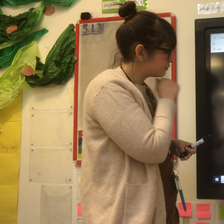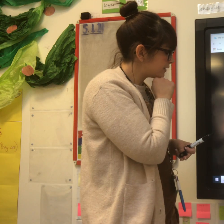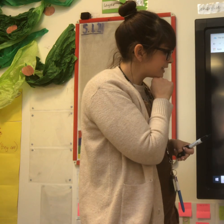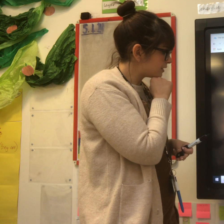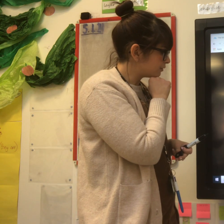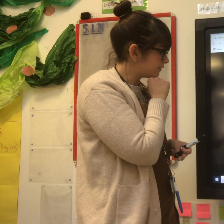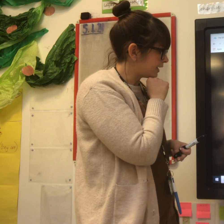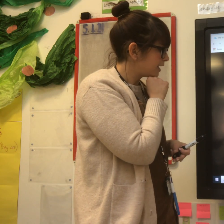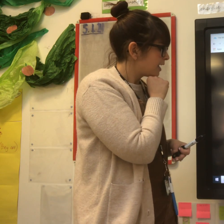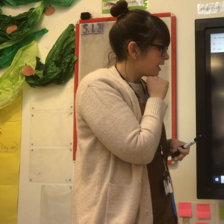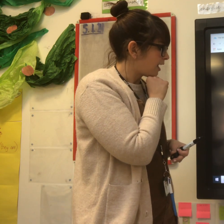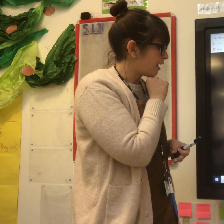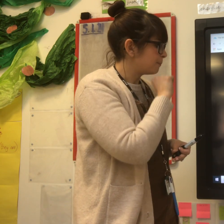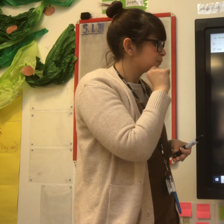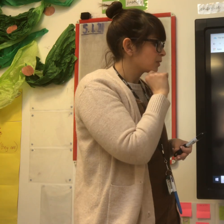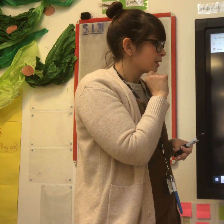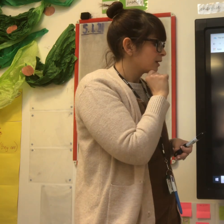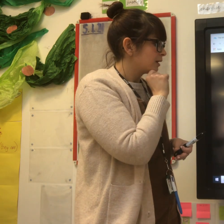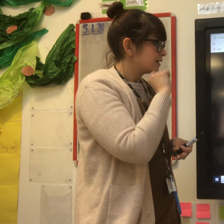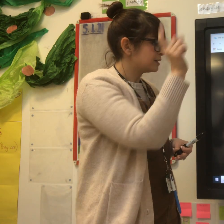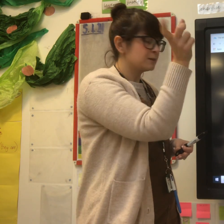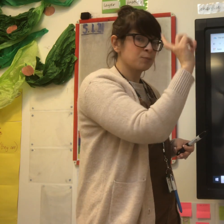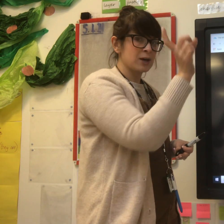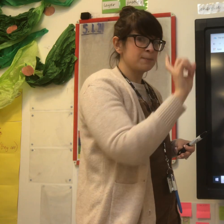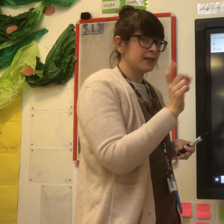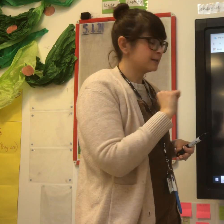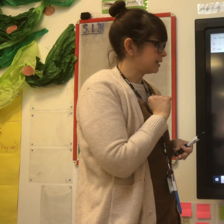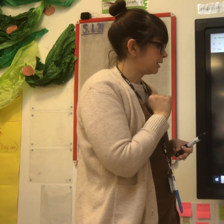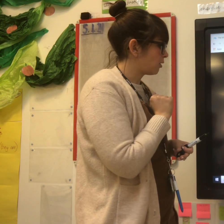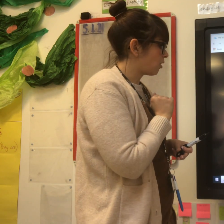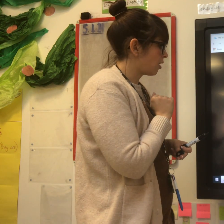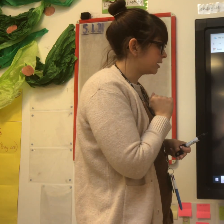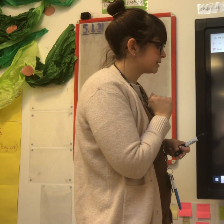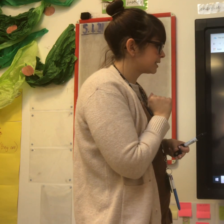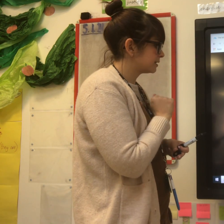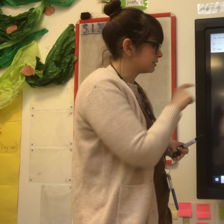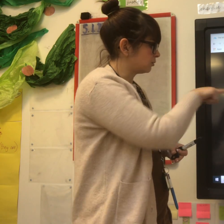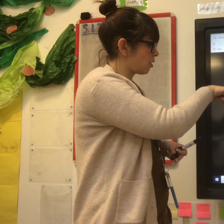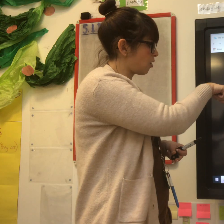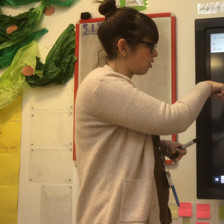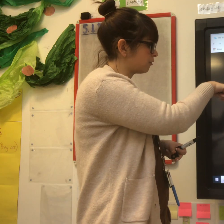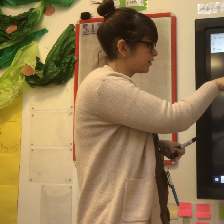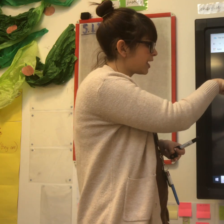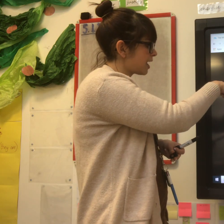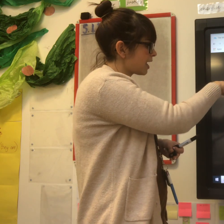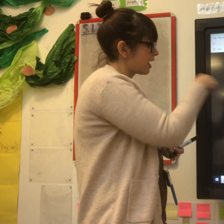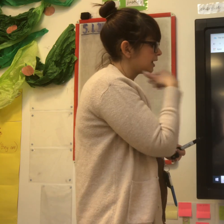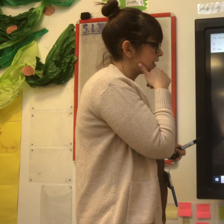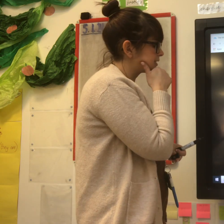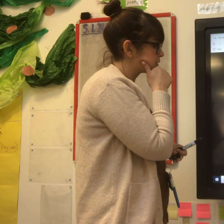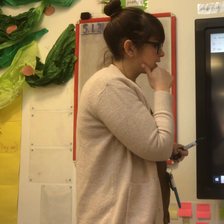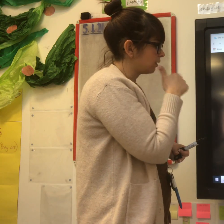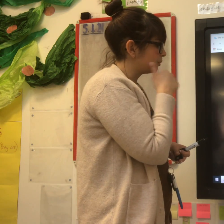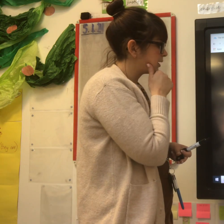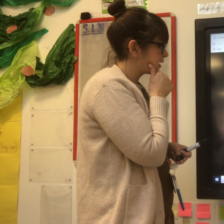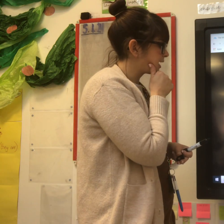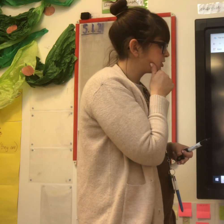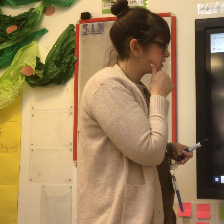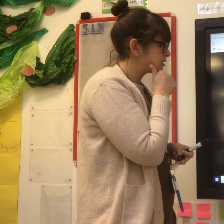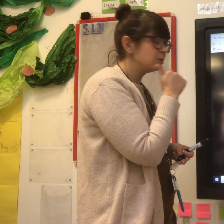lovely, lovely it's a spray painting and a stencil of a little girl. And she's